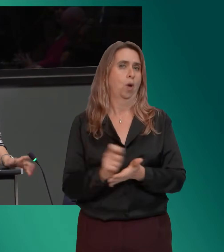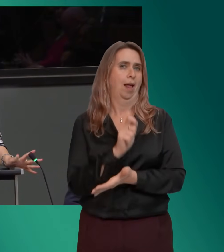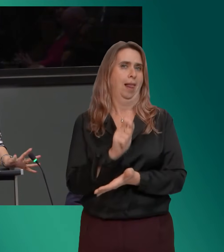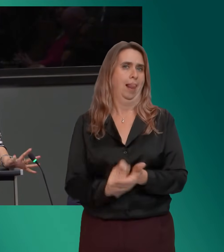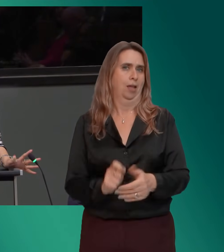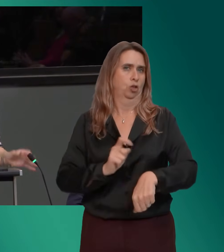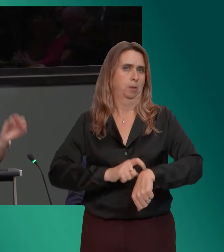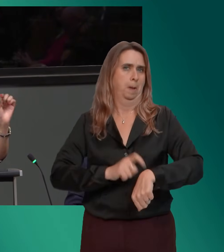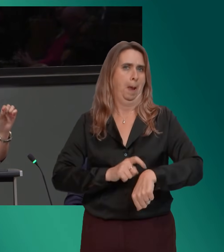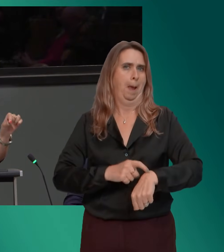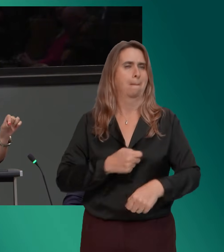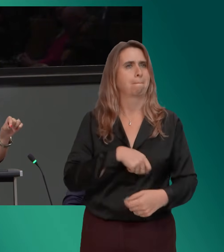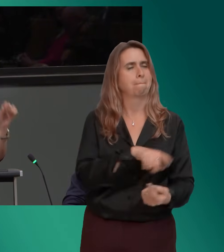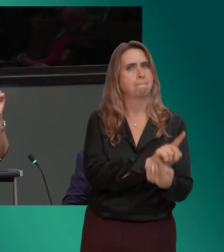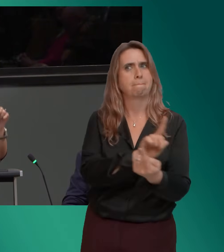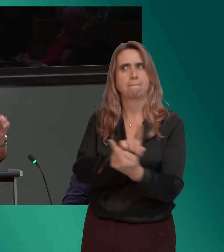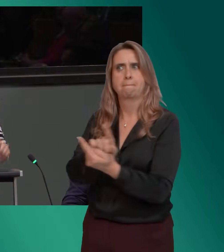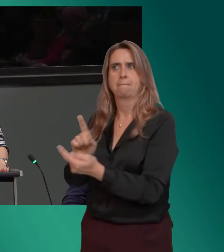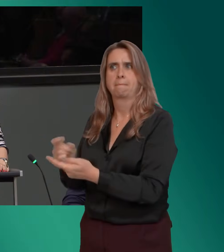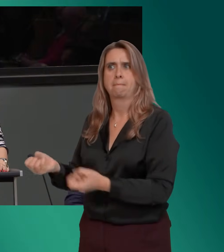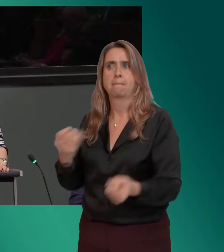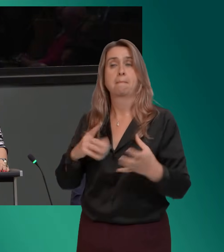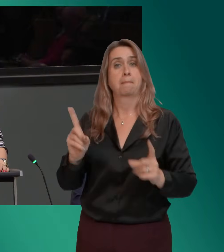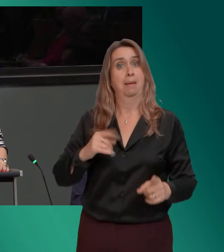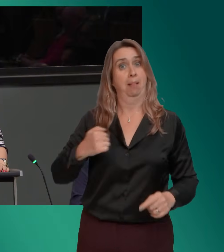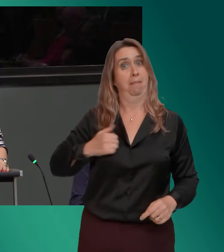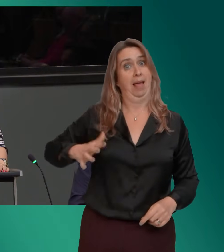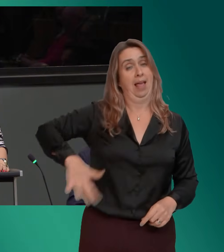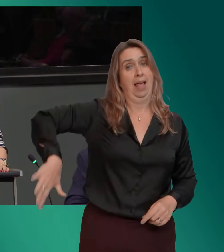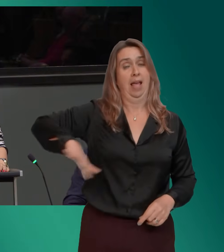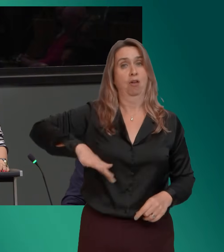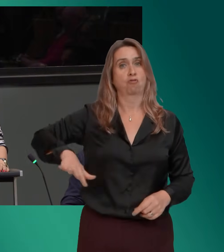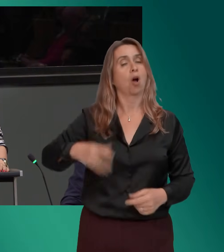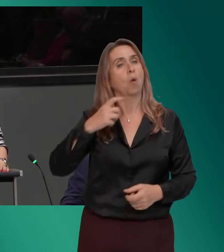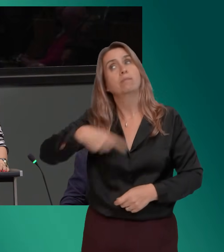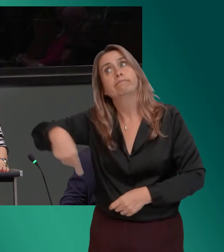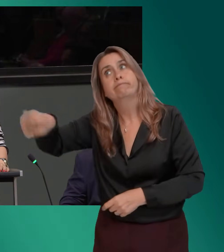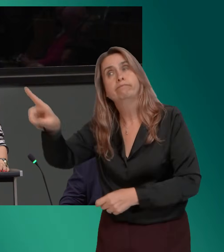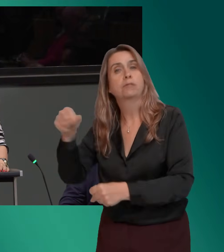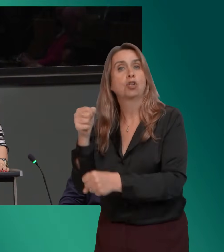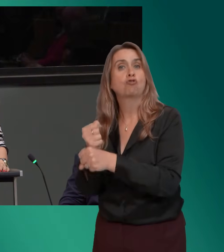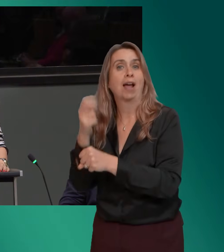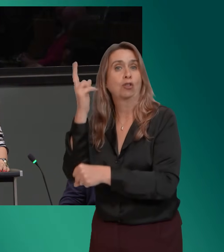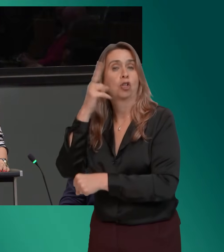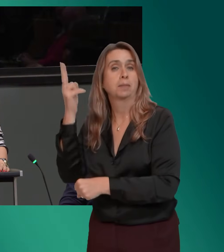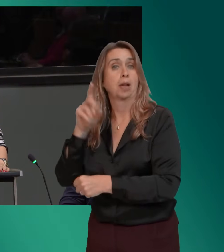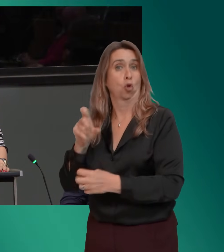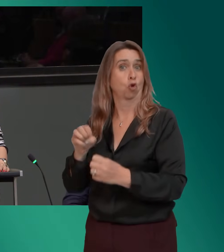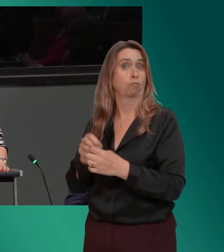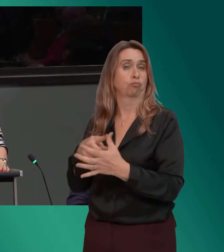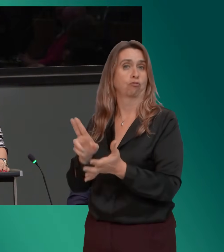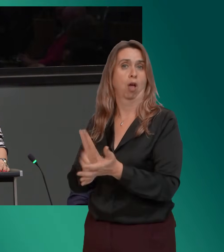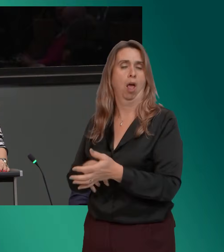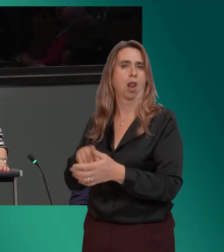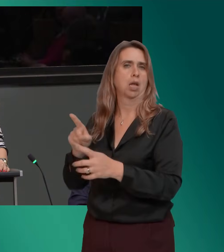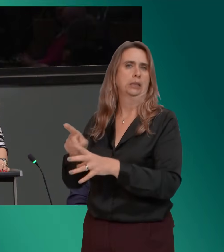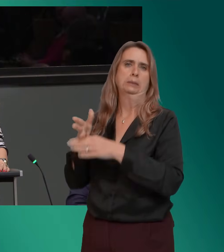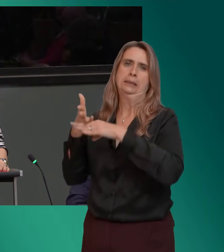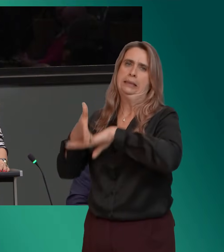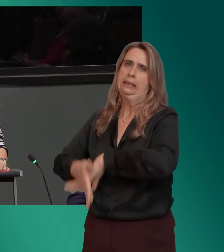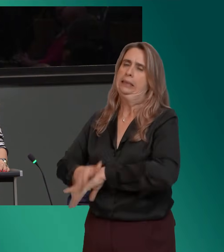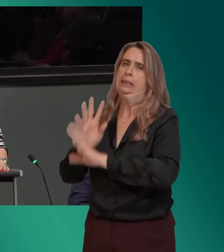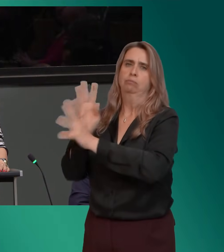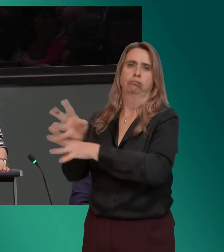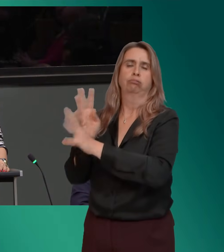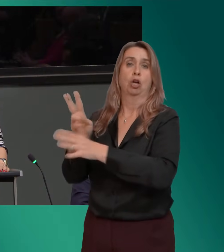people on the doorsteps. And as things stand, my constituents are sent to the Grange in Cwmbran, which is already struggling to cope with demand in an emergency situation. In